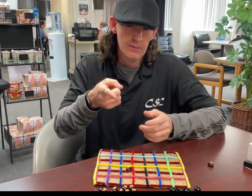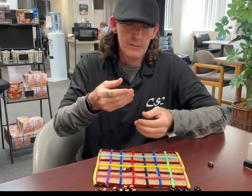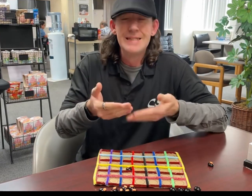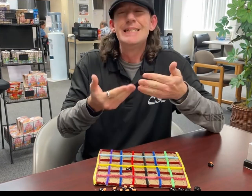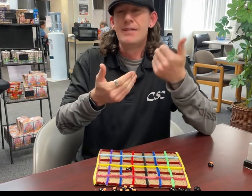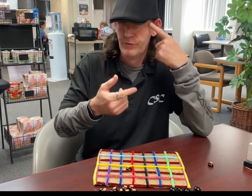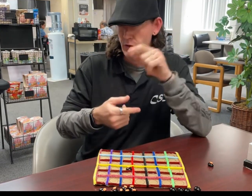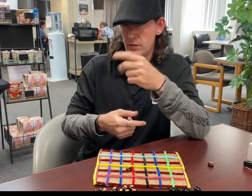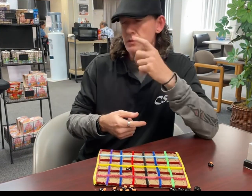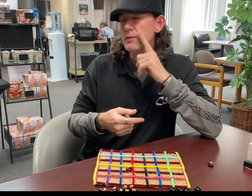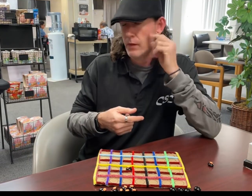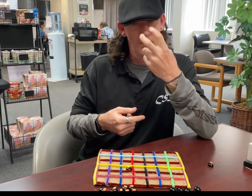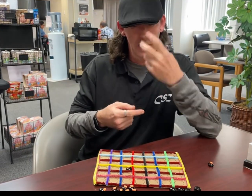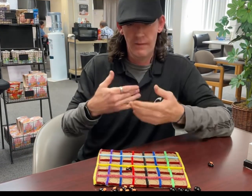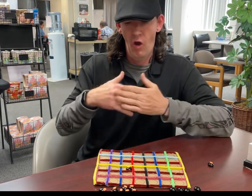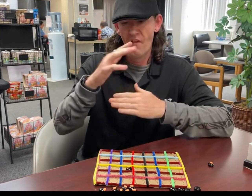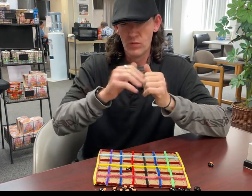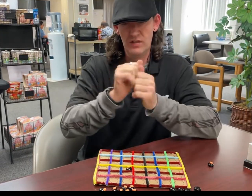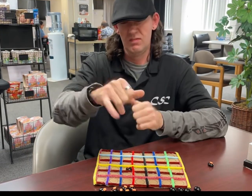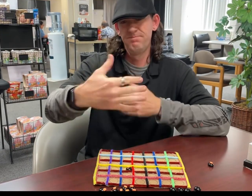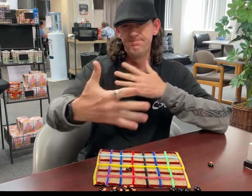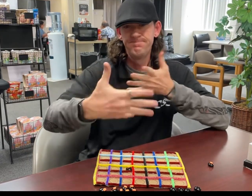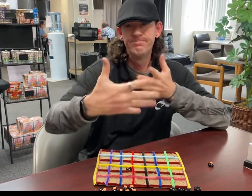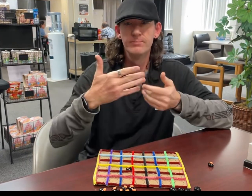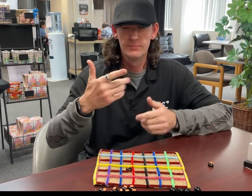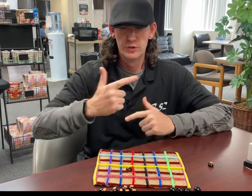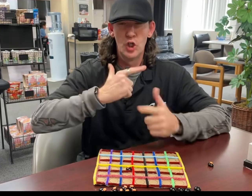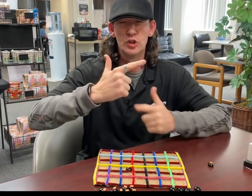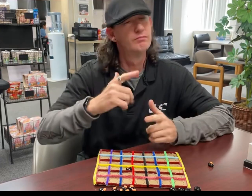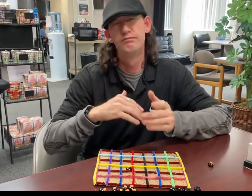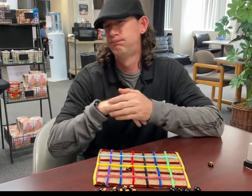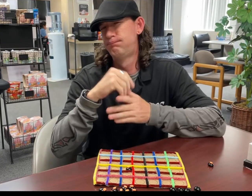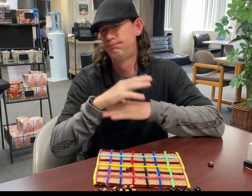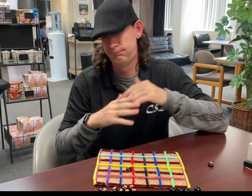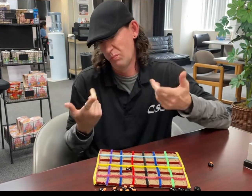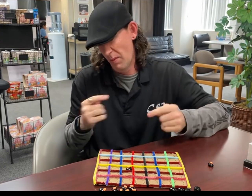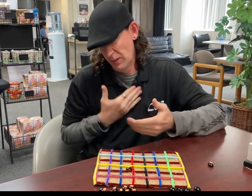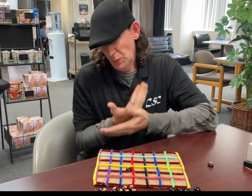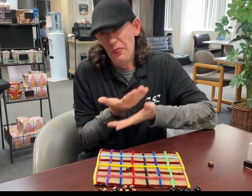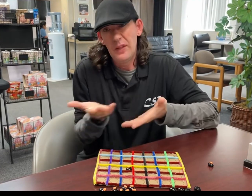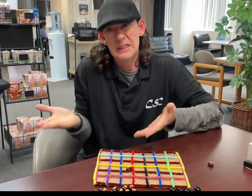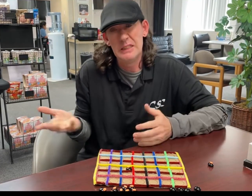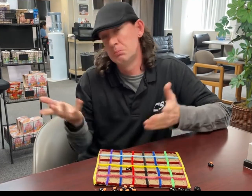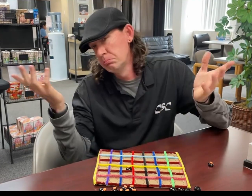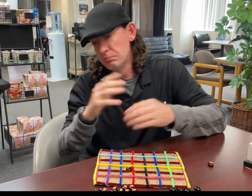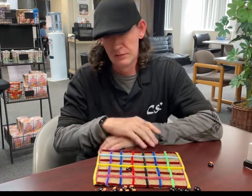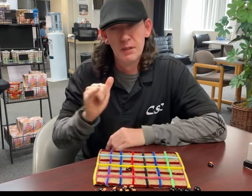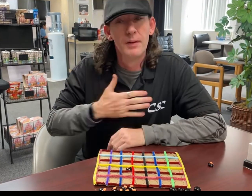So this is just my demo. So a deafblind person can play that, become comfortable with it, take it turns. It's going to be fun. It's a new thing I